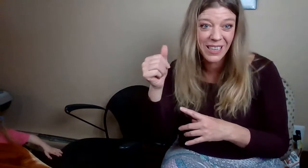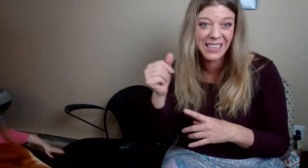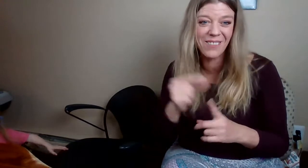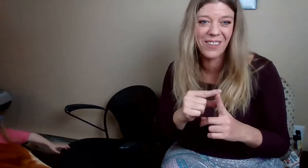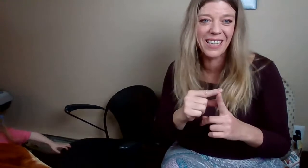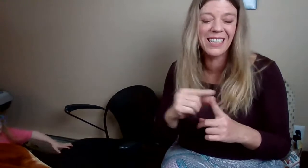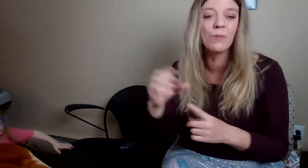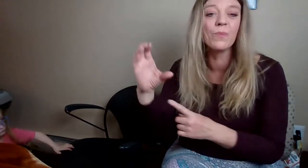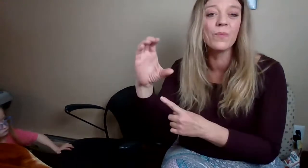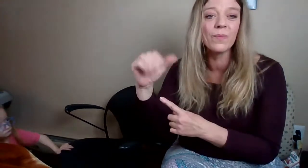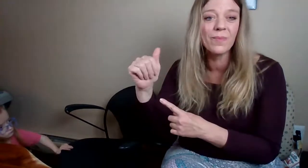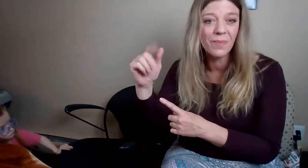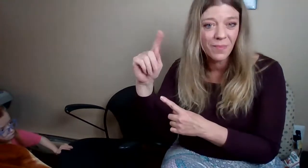First word.